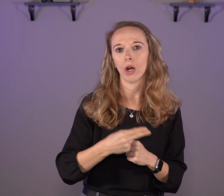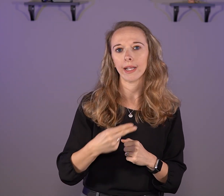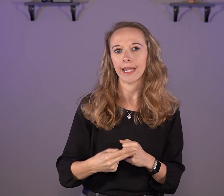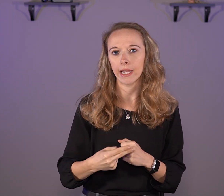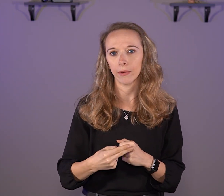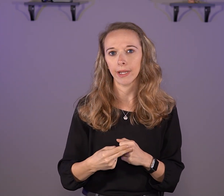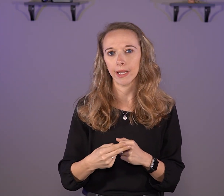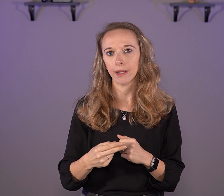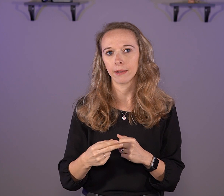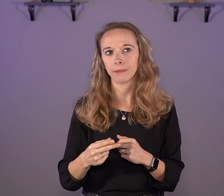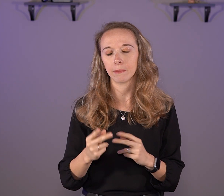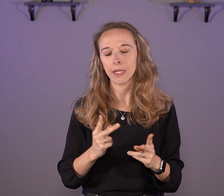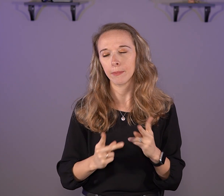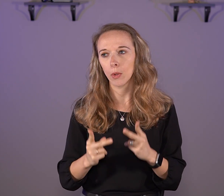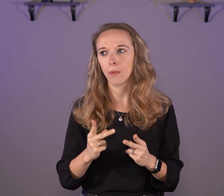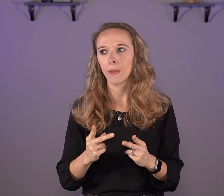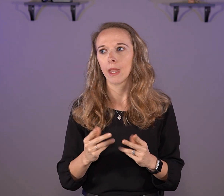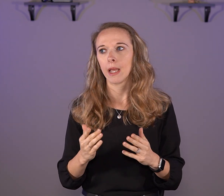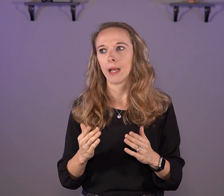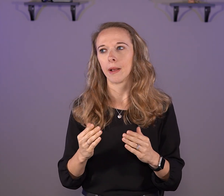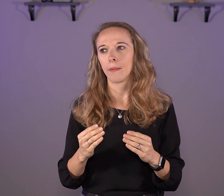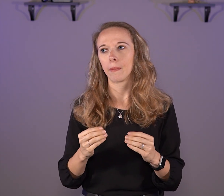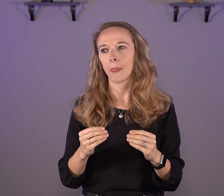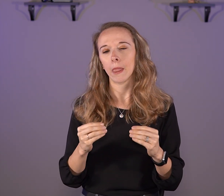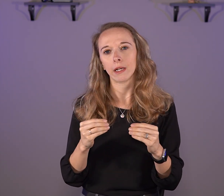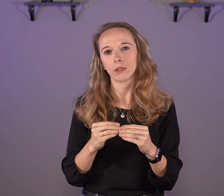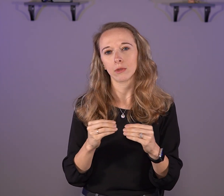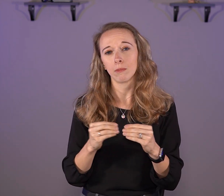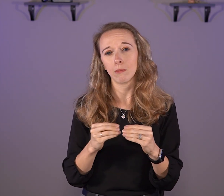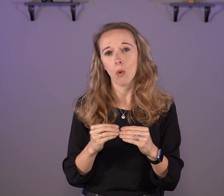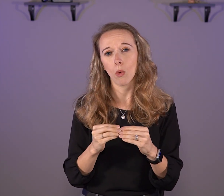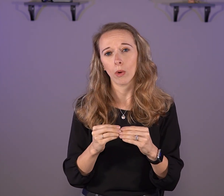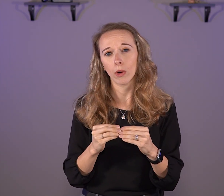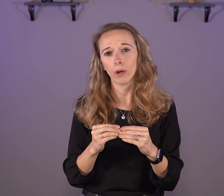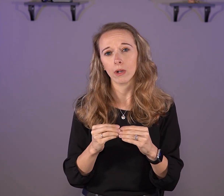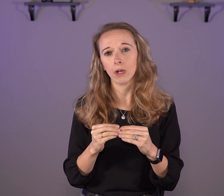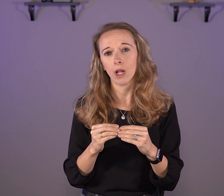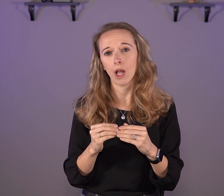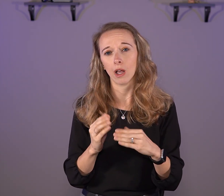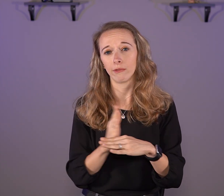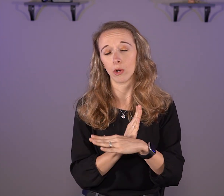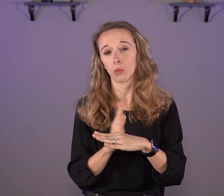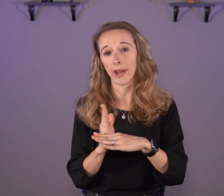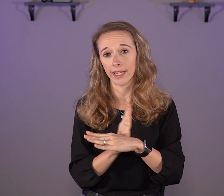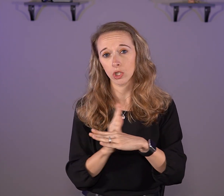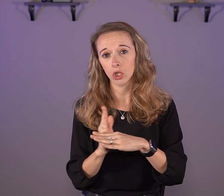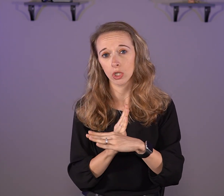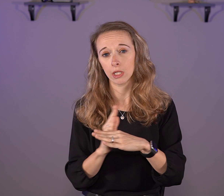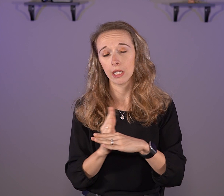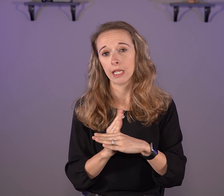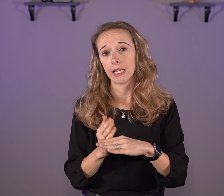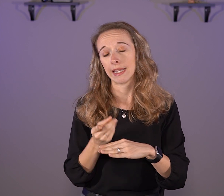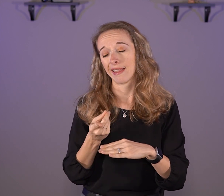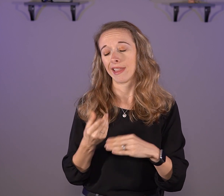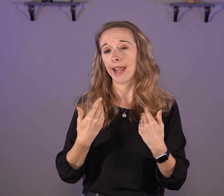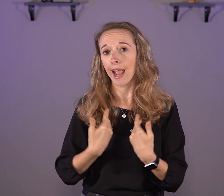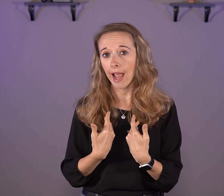of hearing people, there's more of a range that they